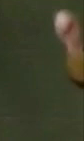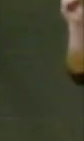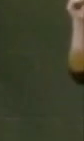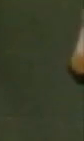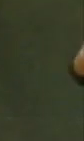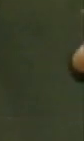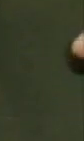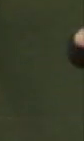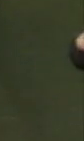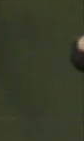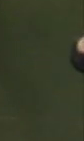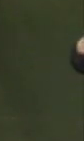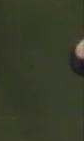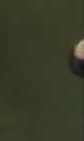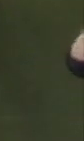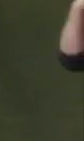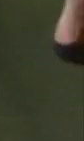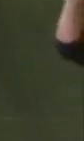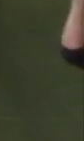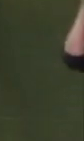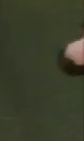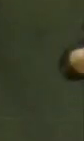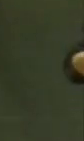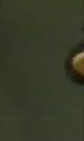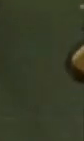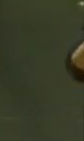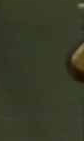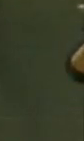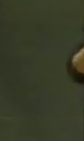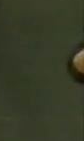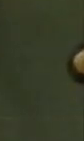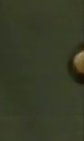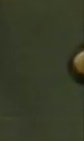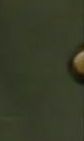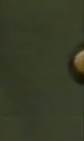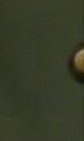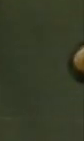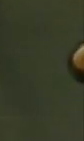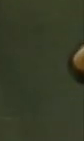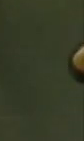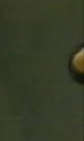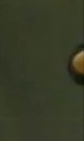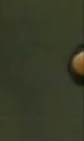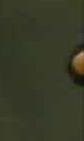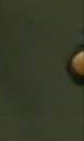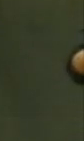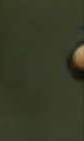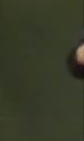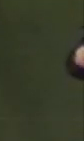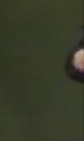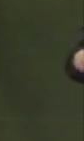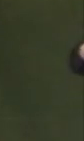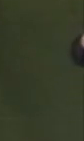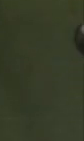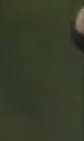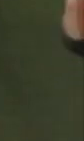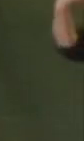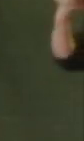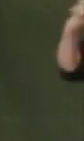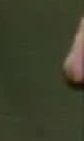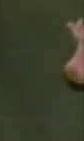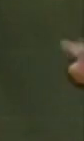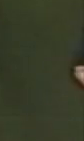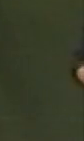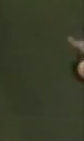sales are legal in the state of Michigan. As a result, related businesses are popping up all over the place, including the 7th